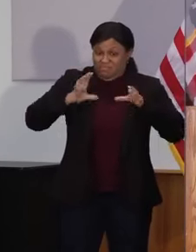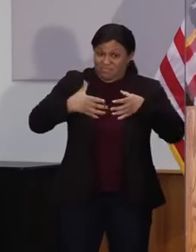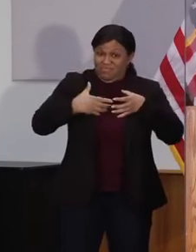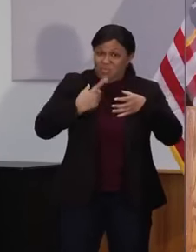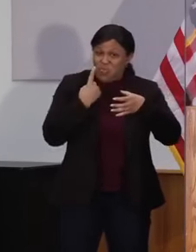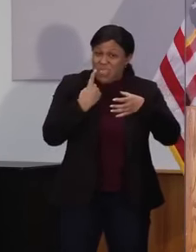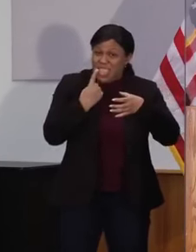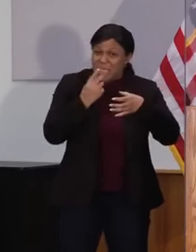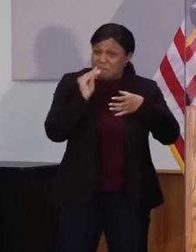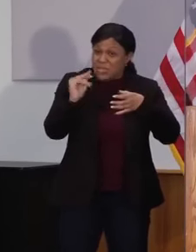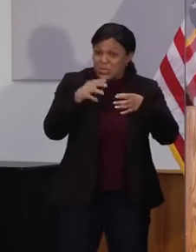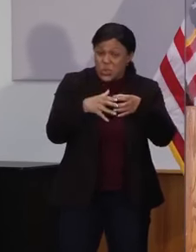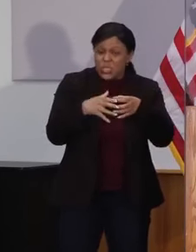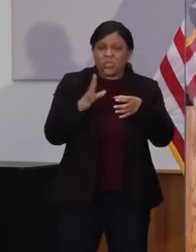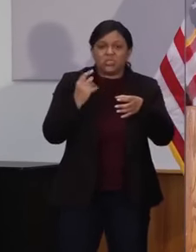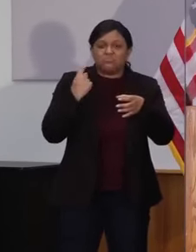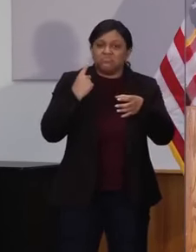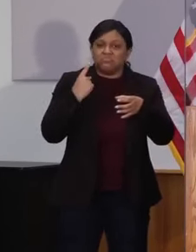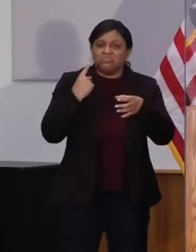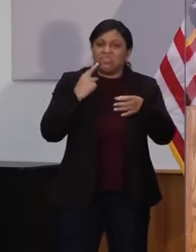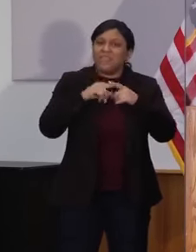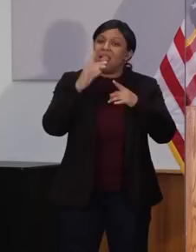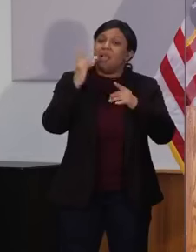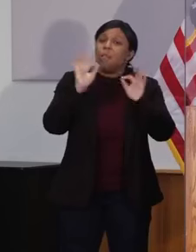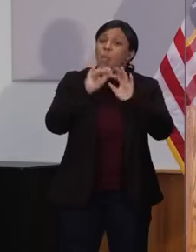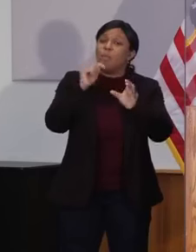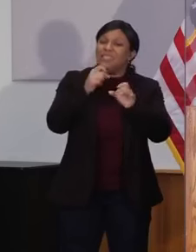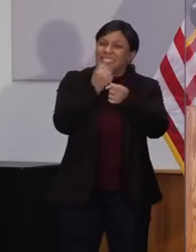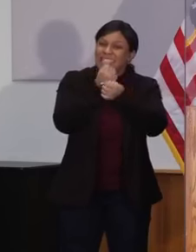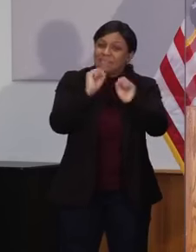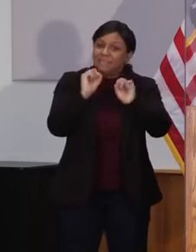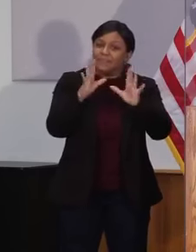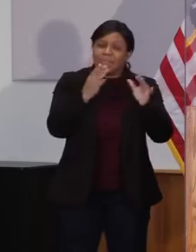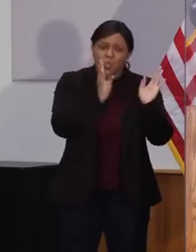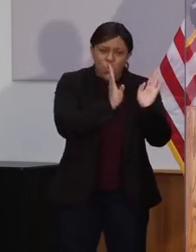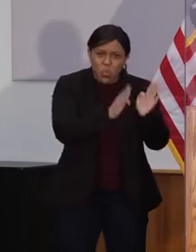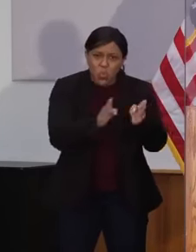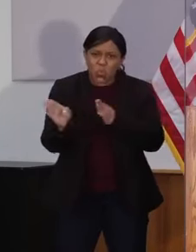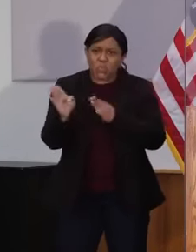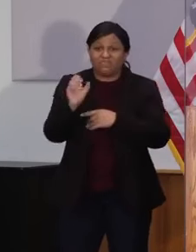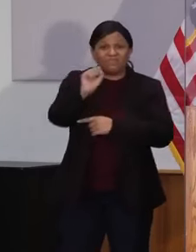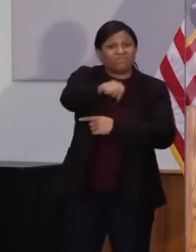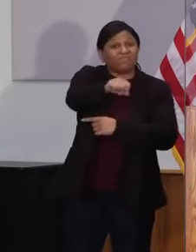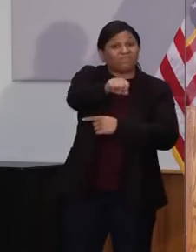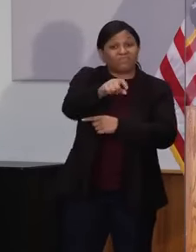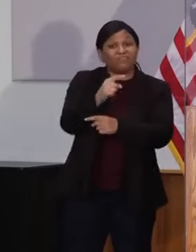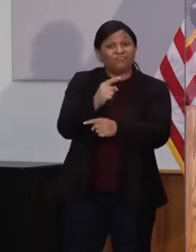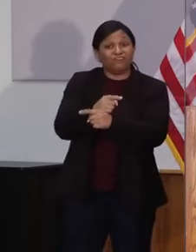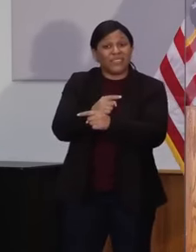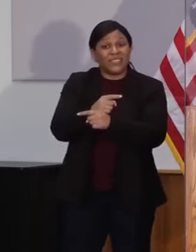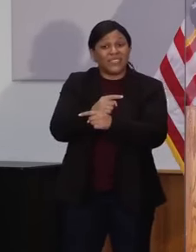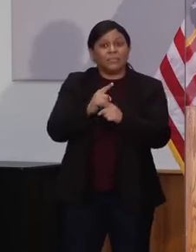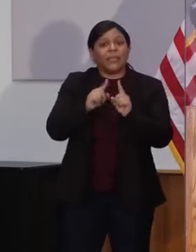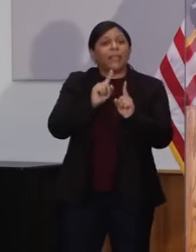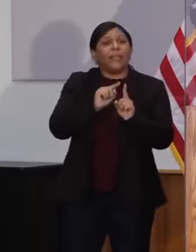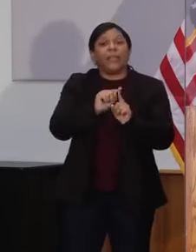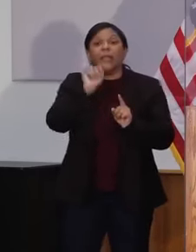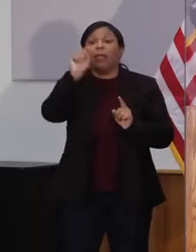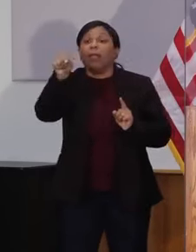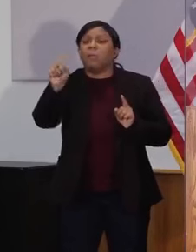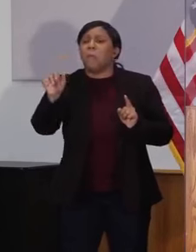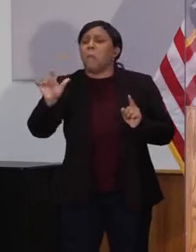that safety and order is maintained, not just in Minneapolis, but within the Twin Cities